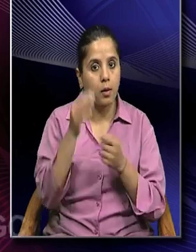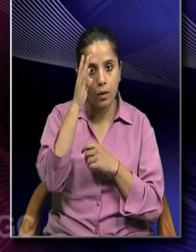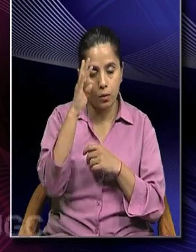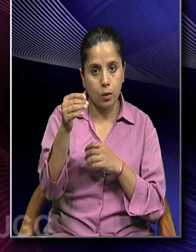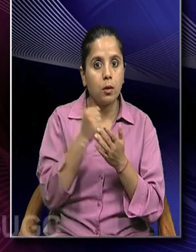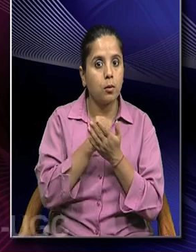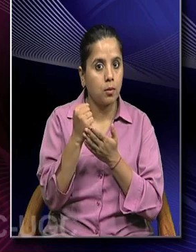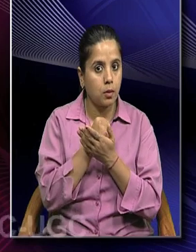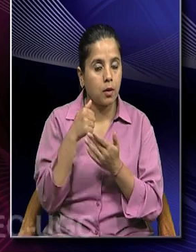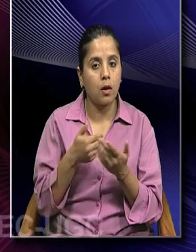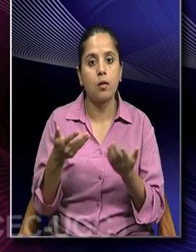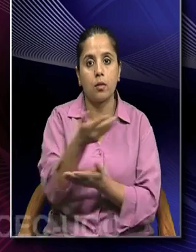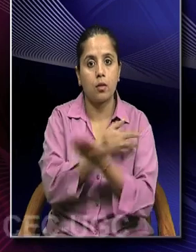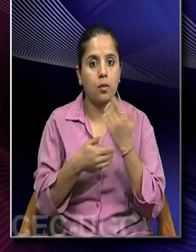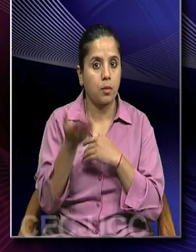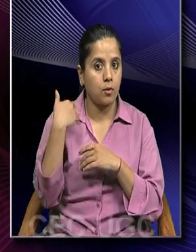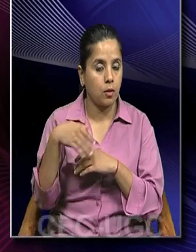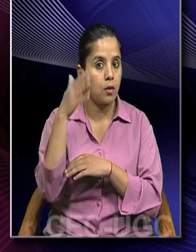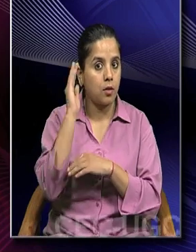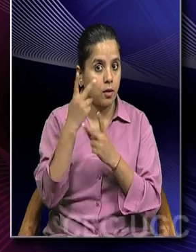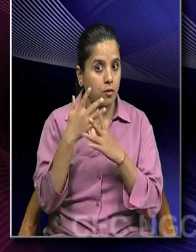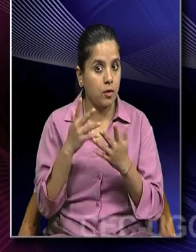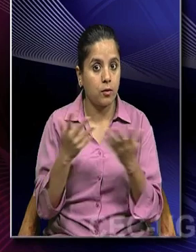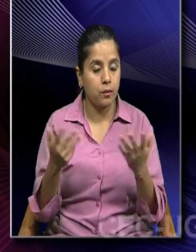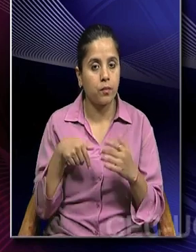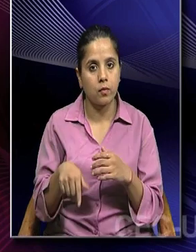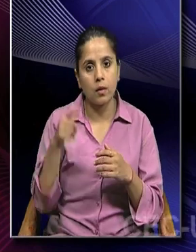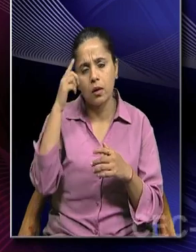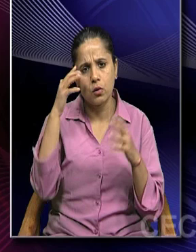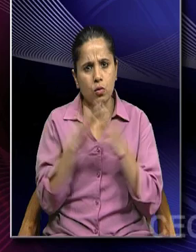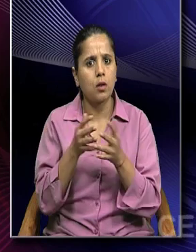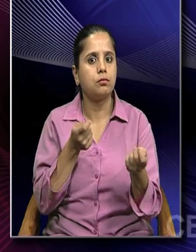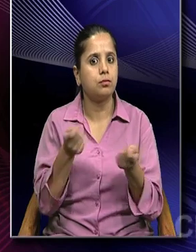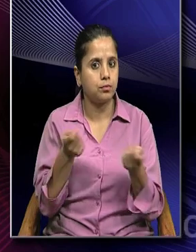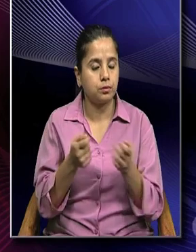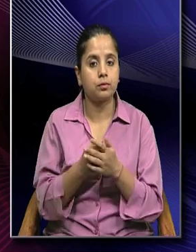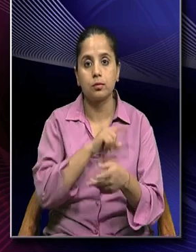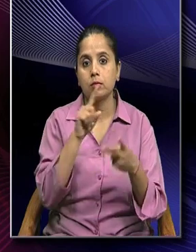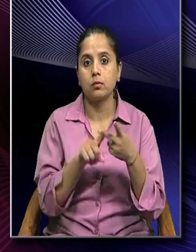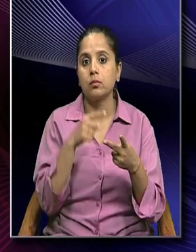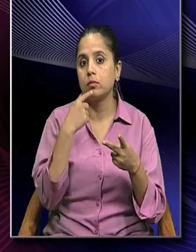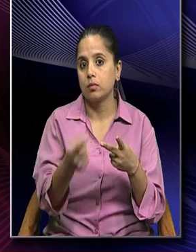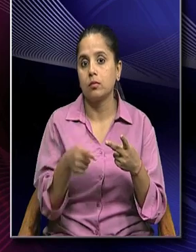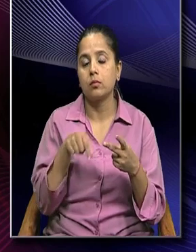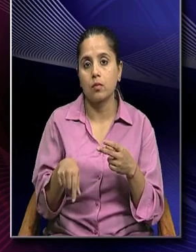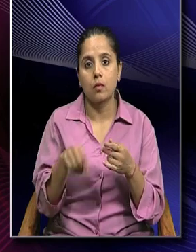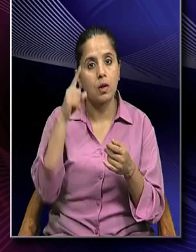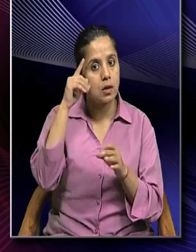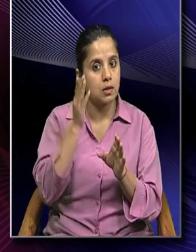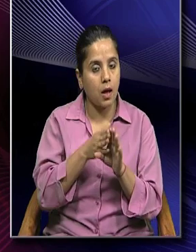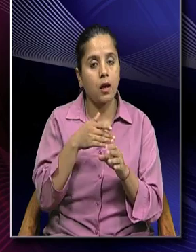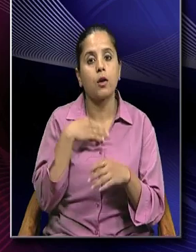practice which we discussed in the previous lectures were stress management, the second one was